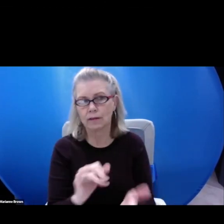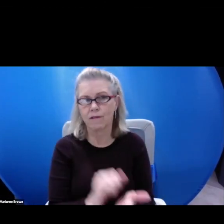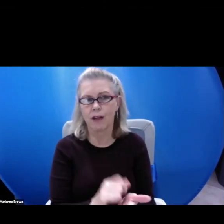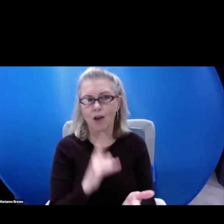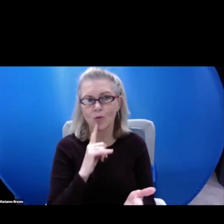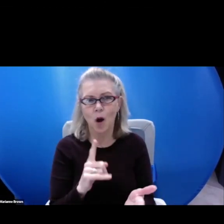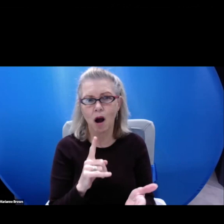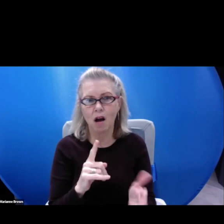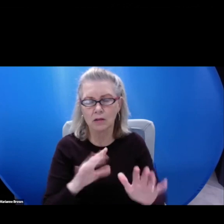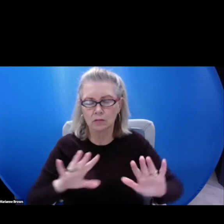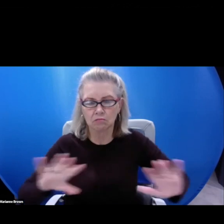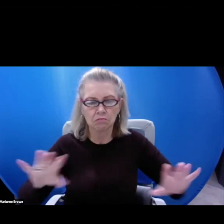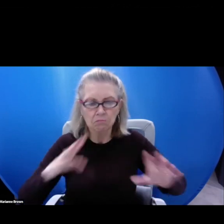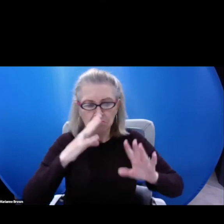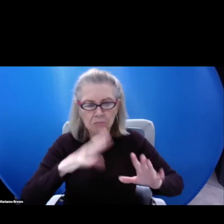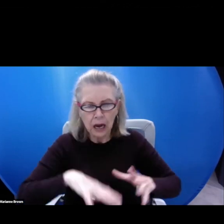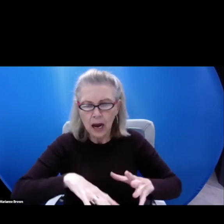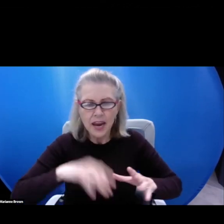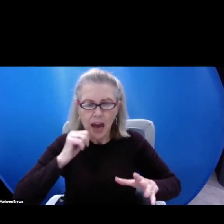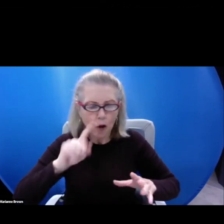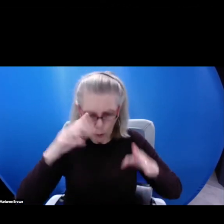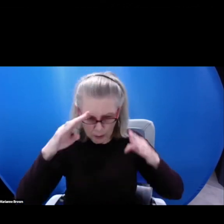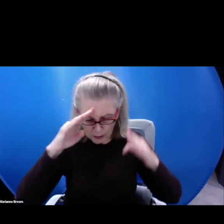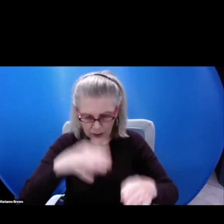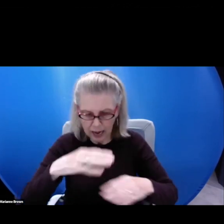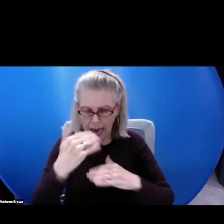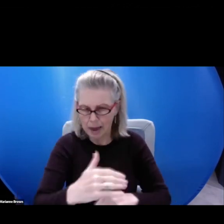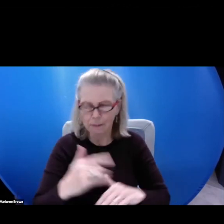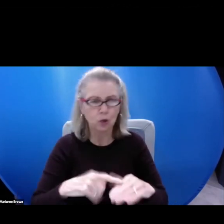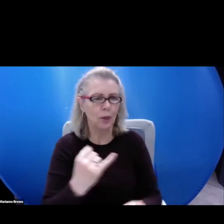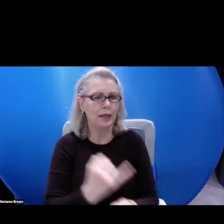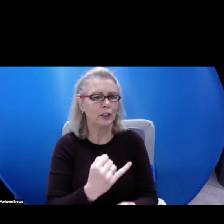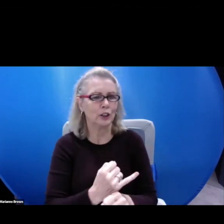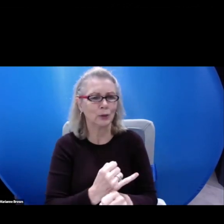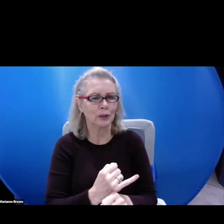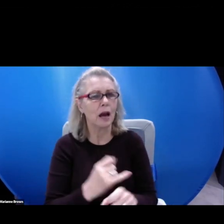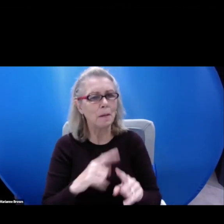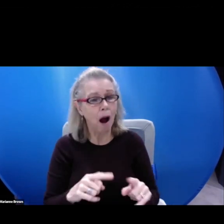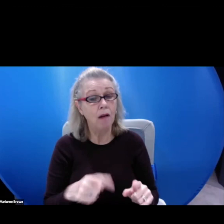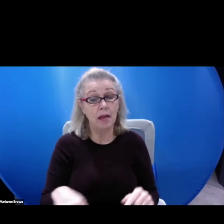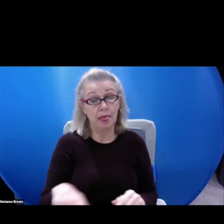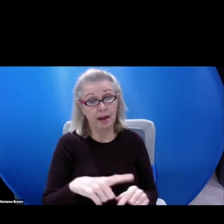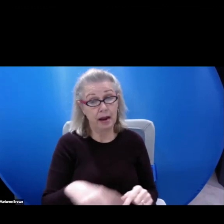outside the institutional system, but they redefined the conventions and content of art.